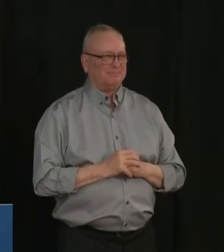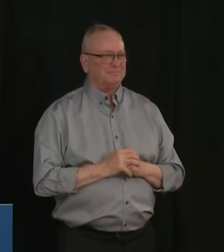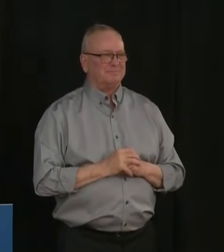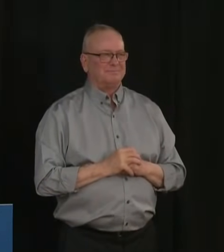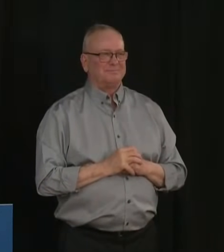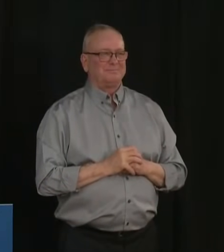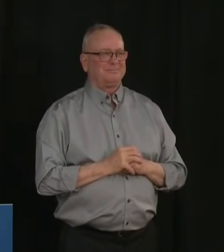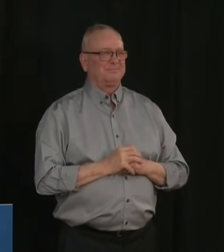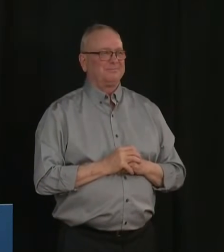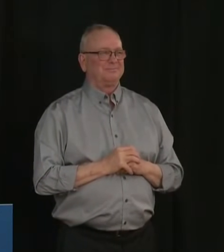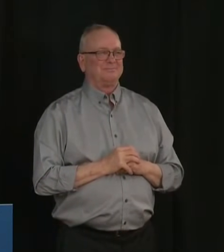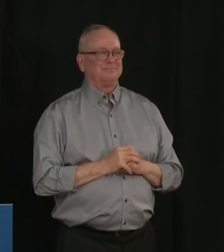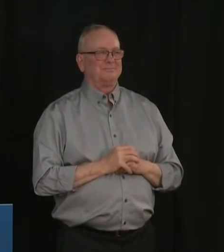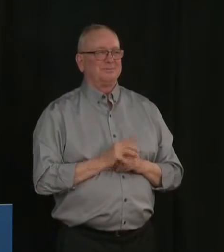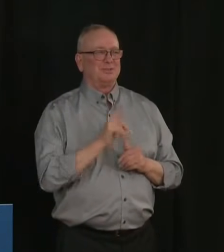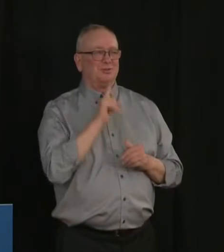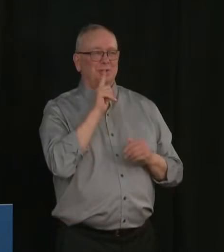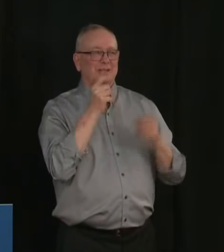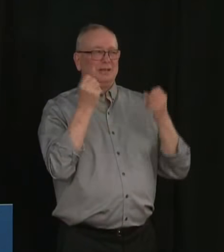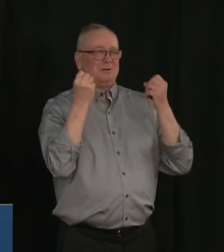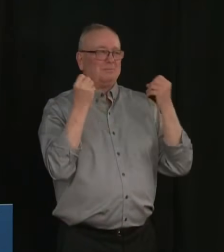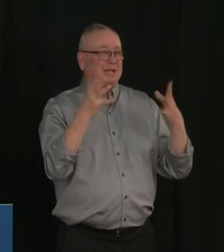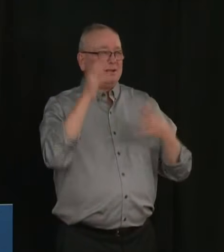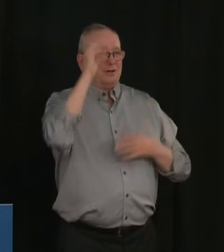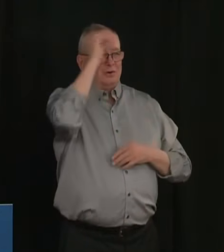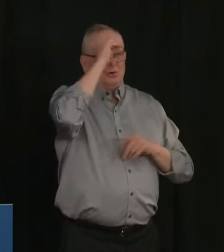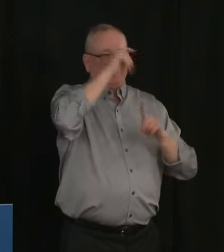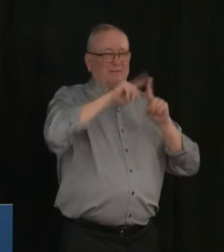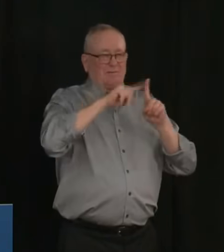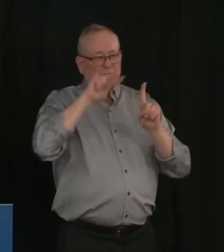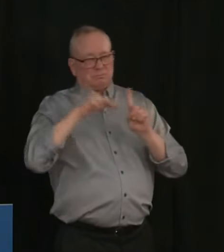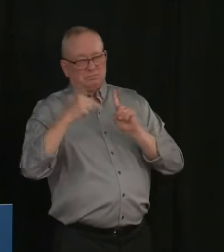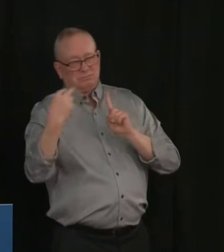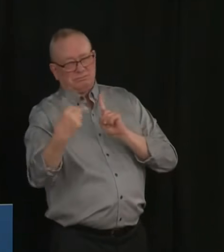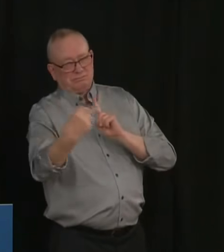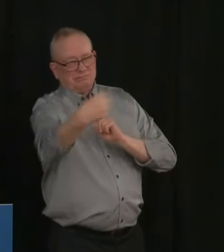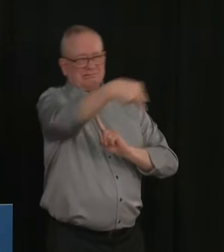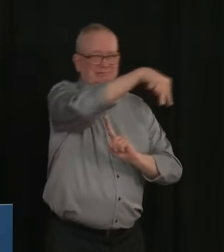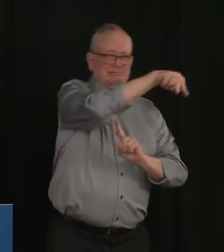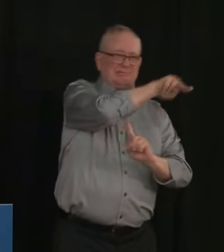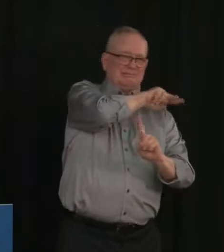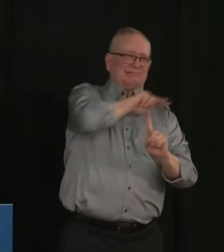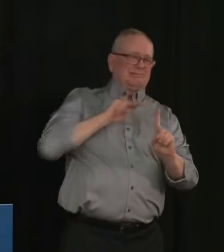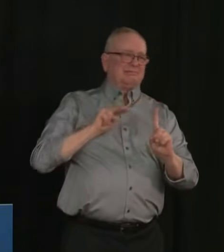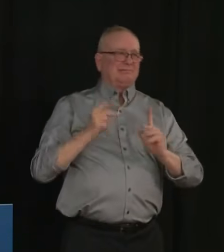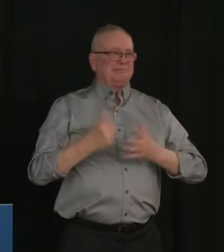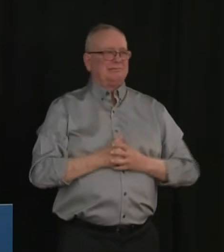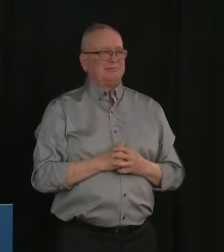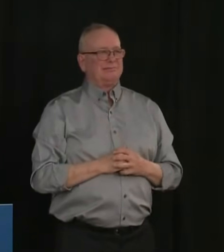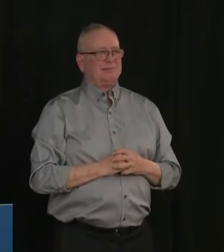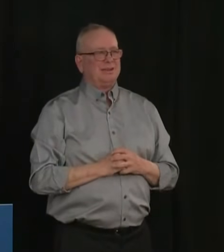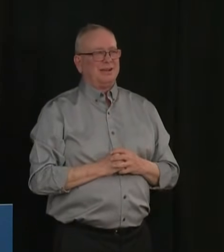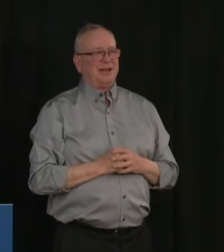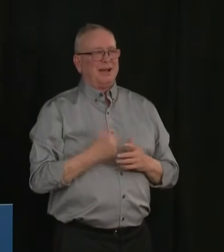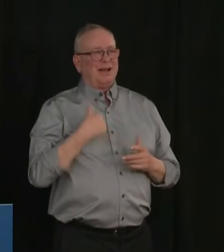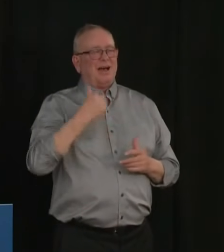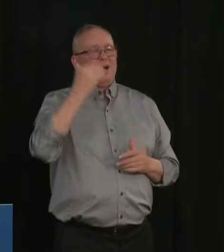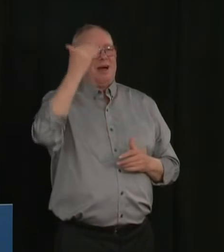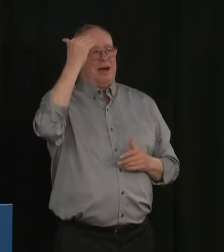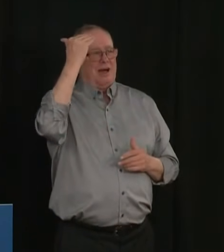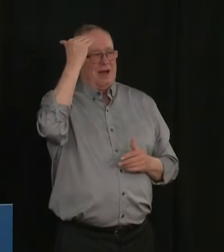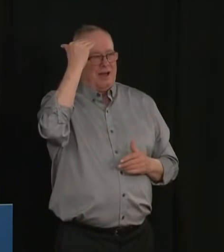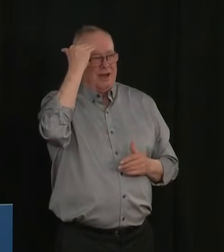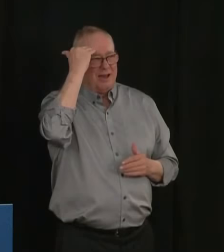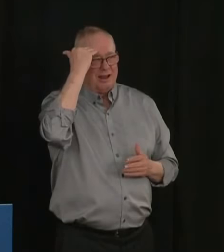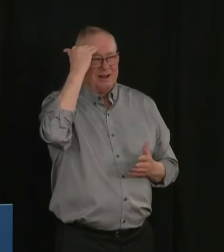different opinions with respect to how to navigate COVID-19. But what I am certain about is that without public health